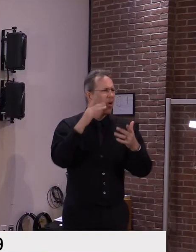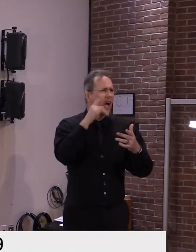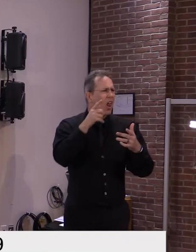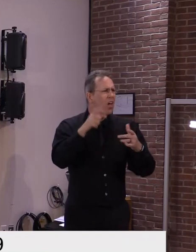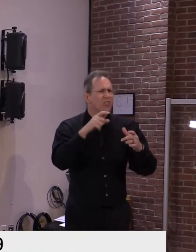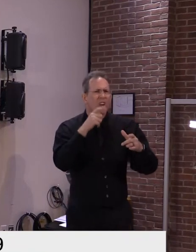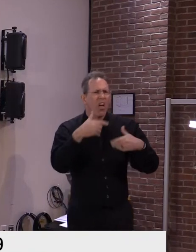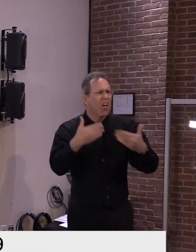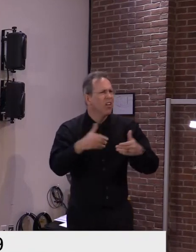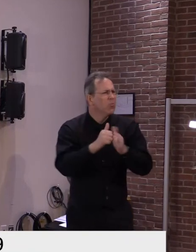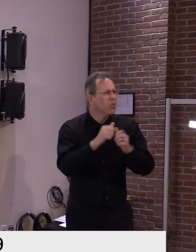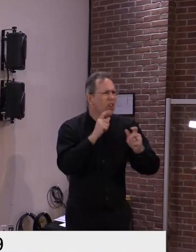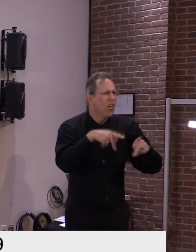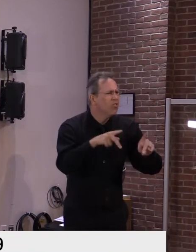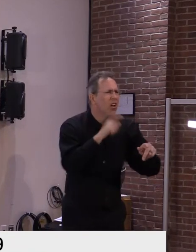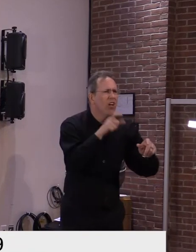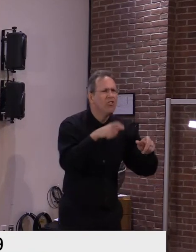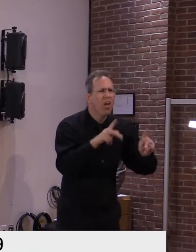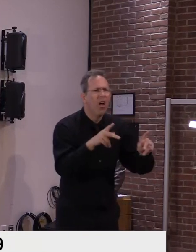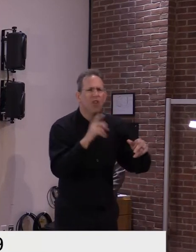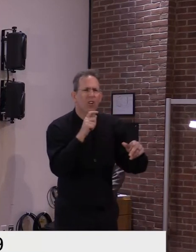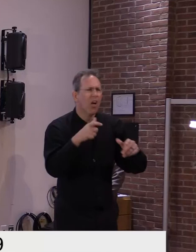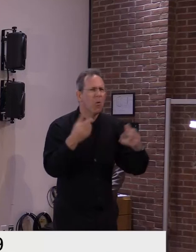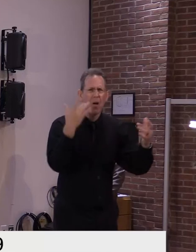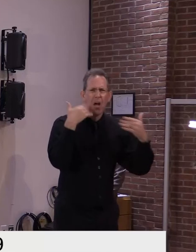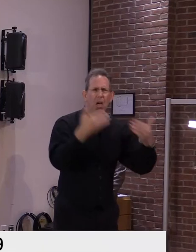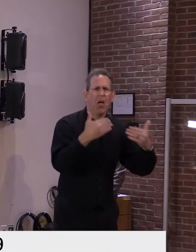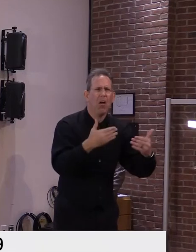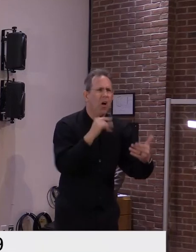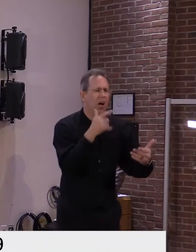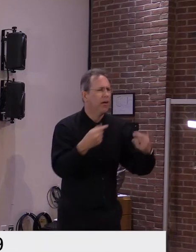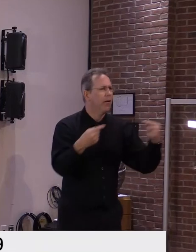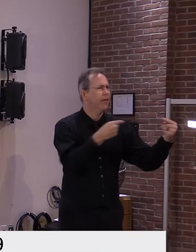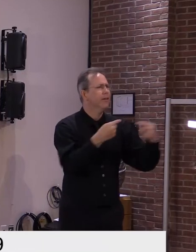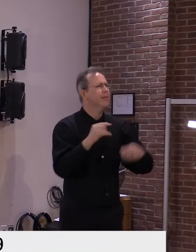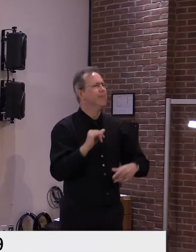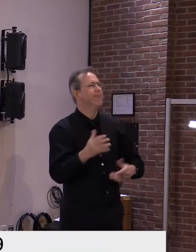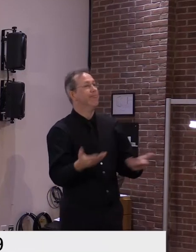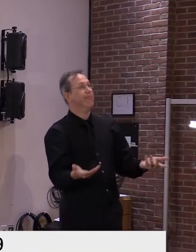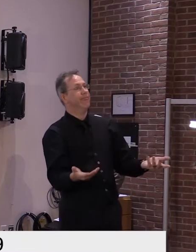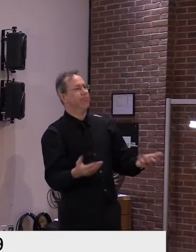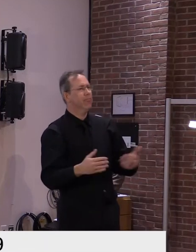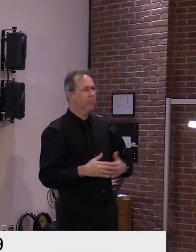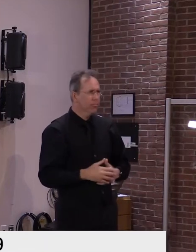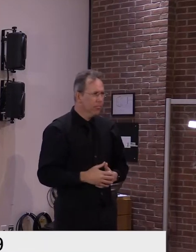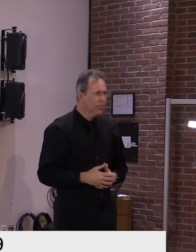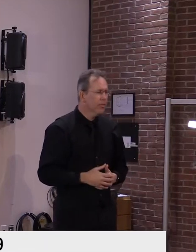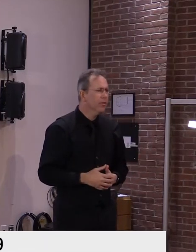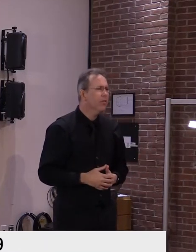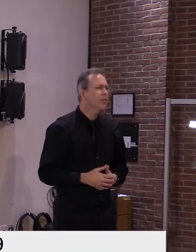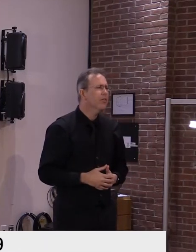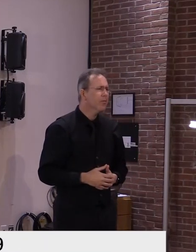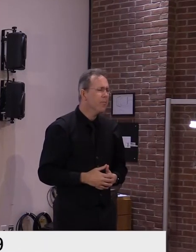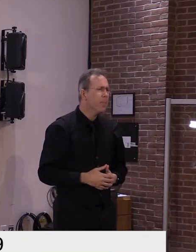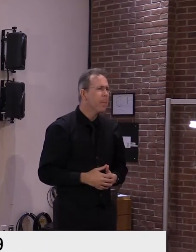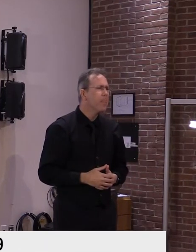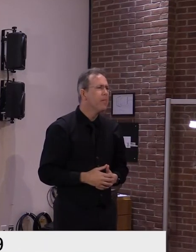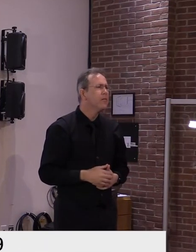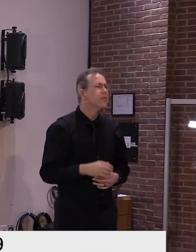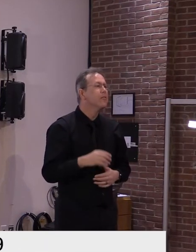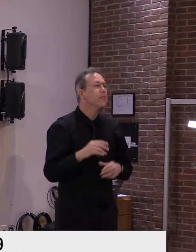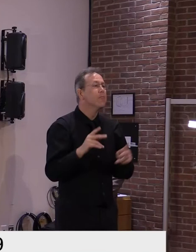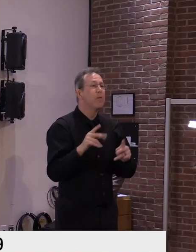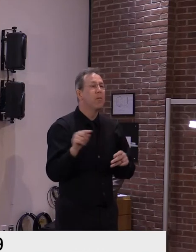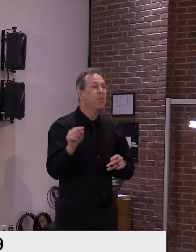Whereas originally there was no one who didn't want it to happen, it seemed, and everyone thought that it was a no-brainer to just let the